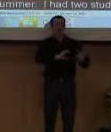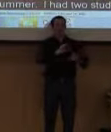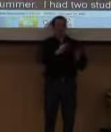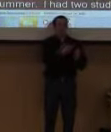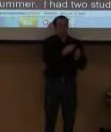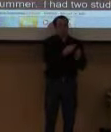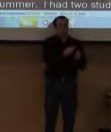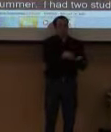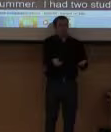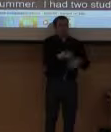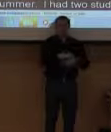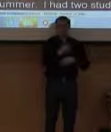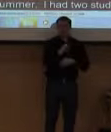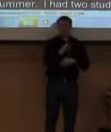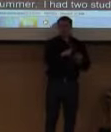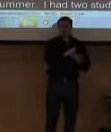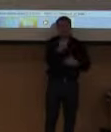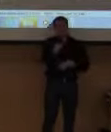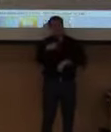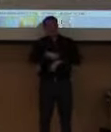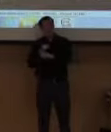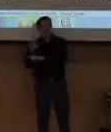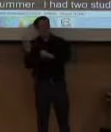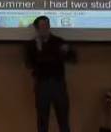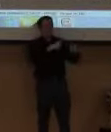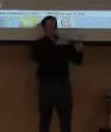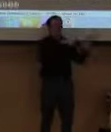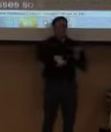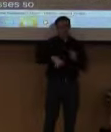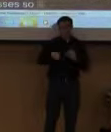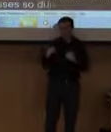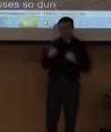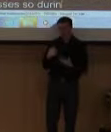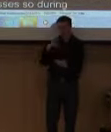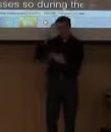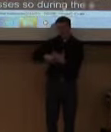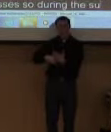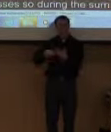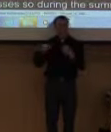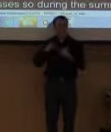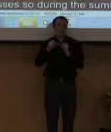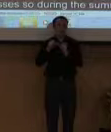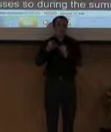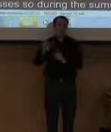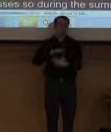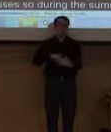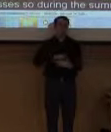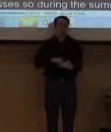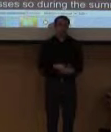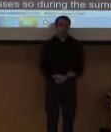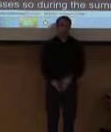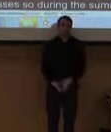Drive. So anytime during the summer, they could go down and download those resources and have them while they continued their studies.